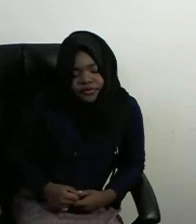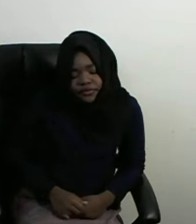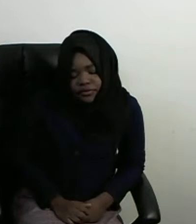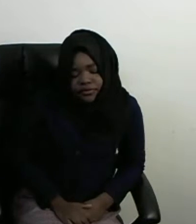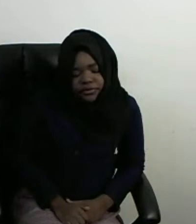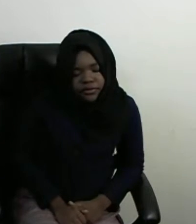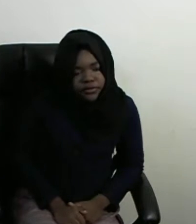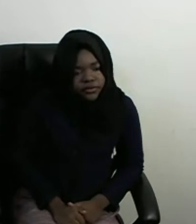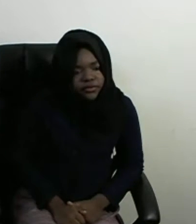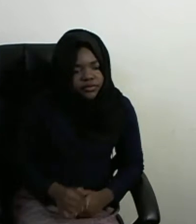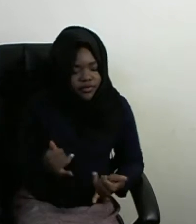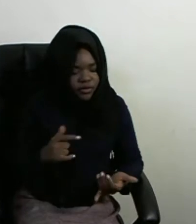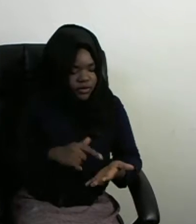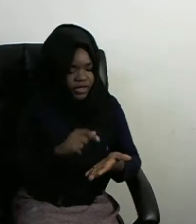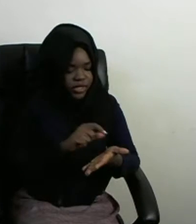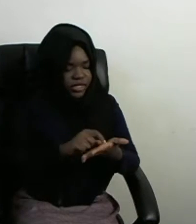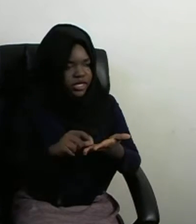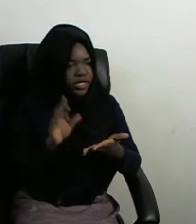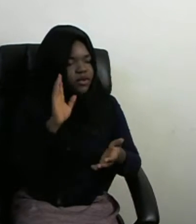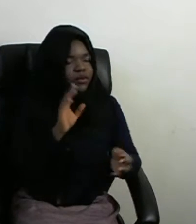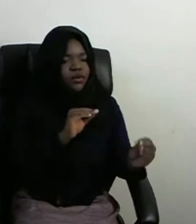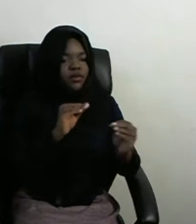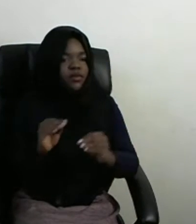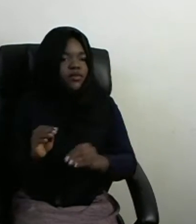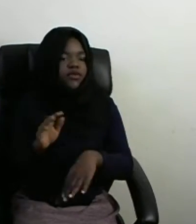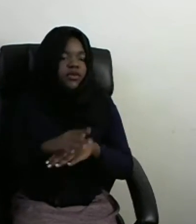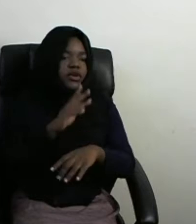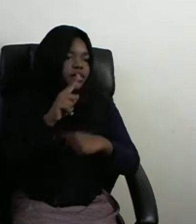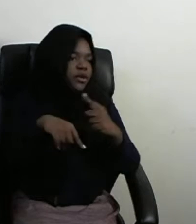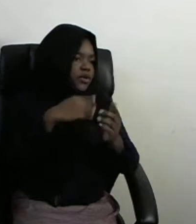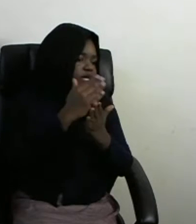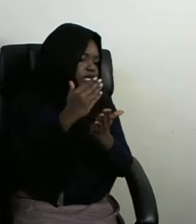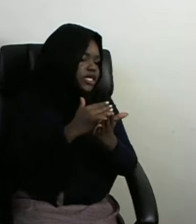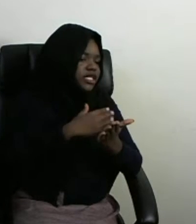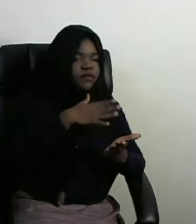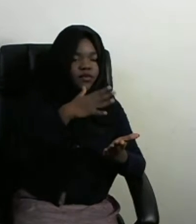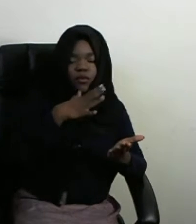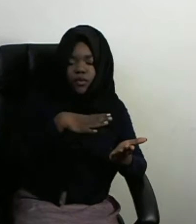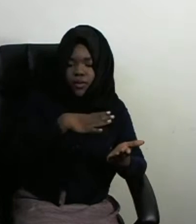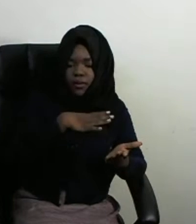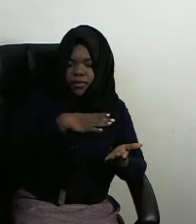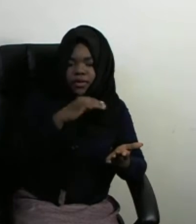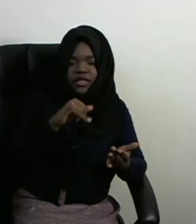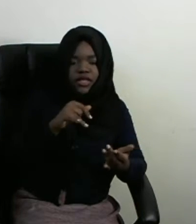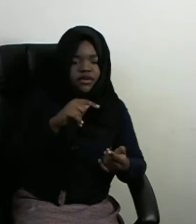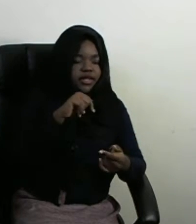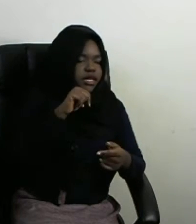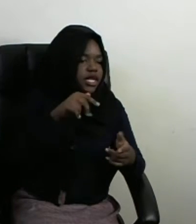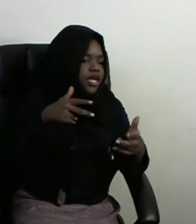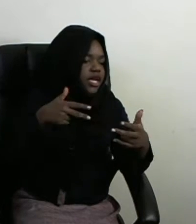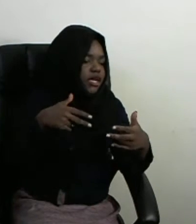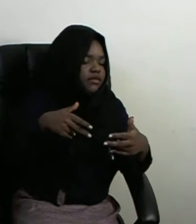Now, the ayat will move to give us a list of women that are